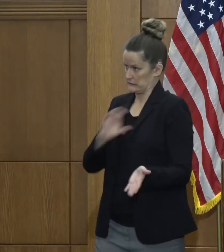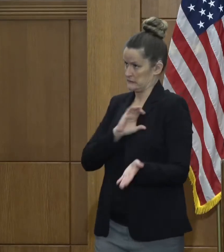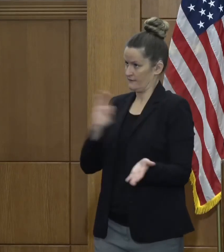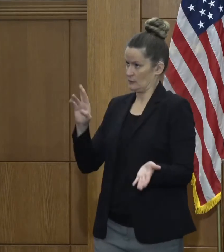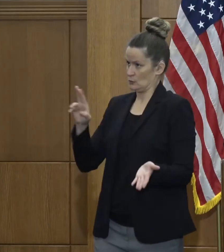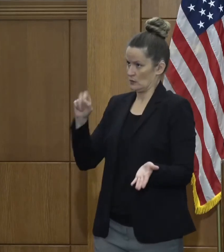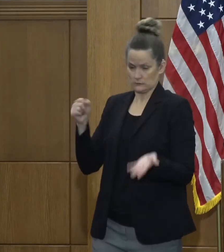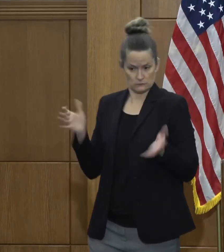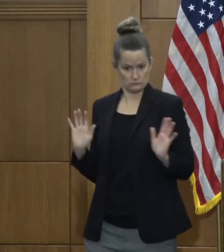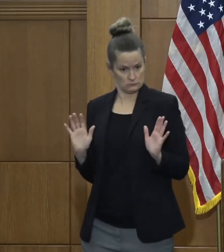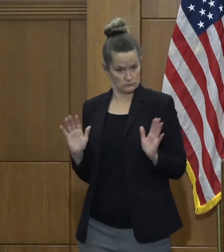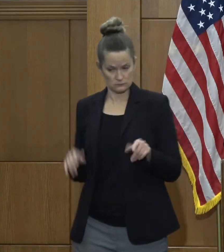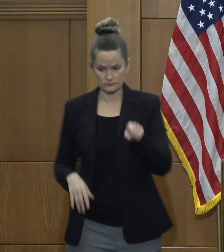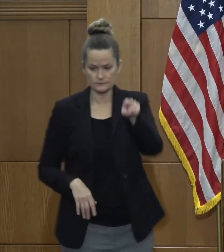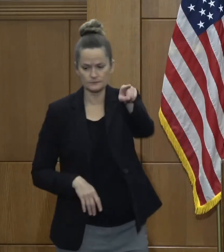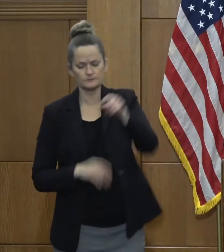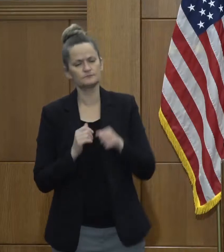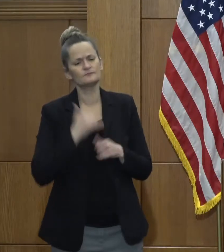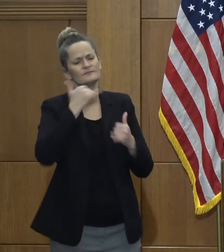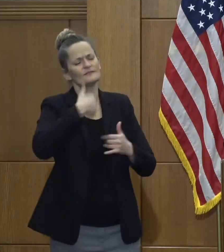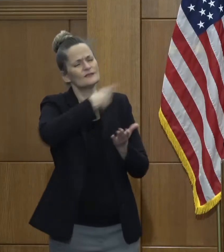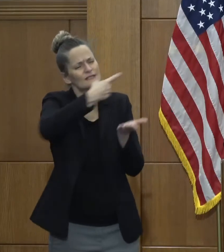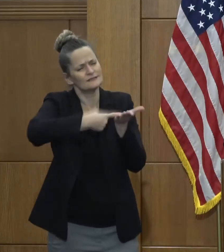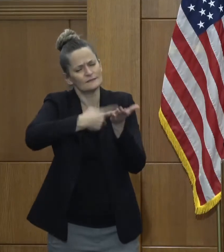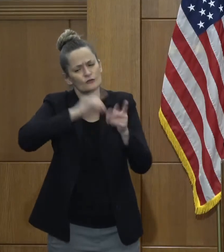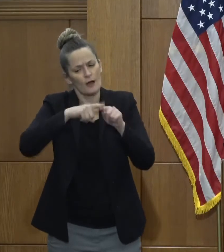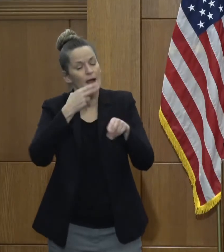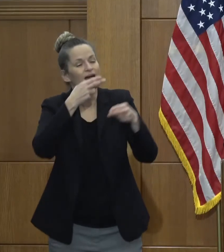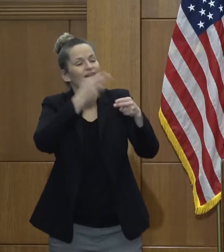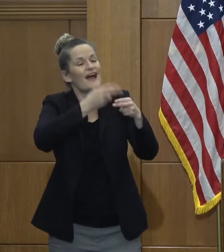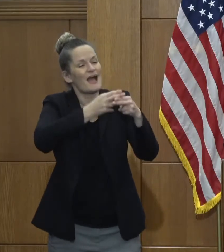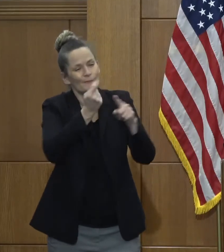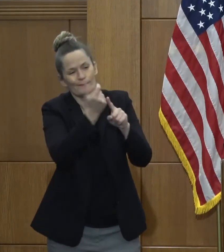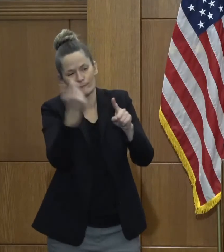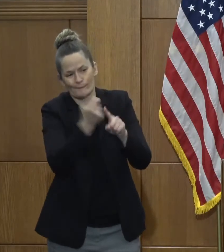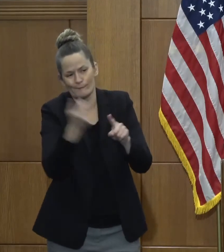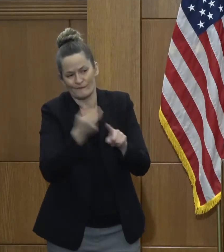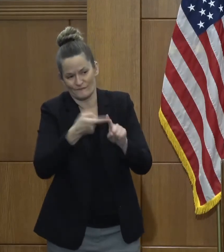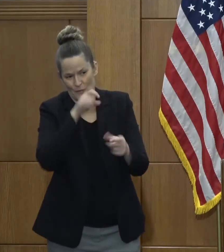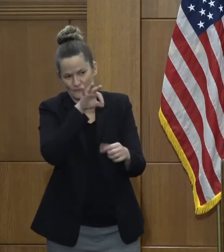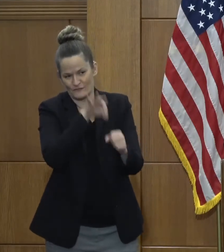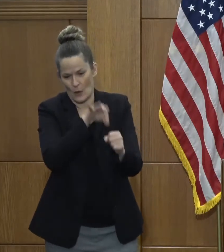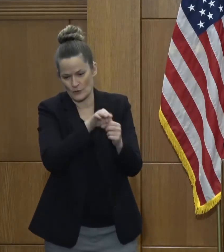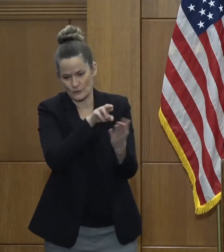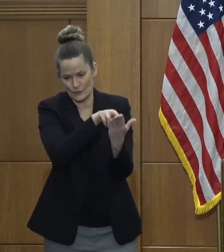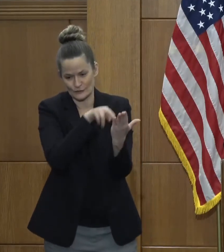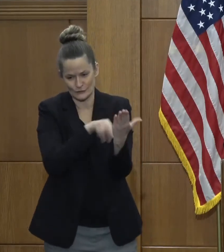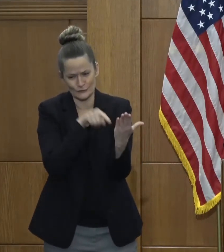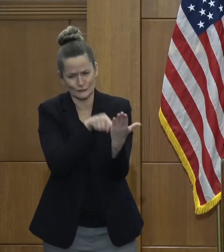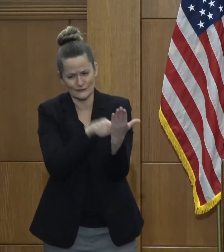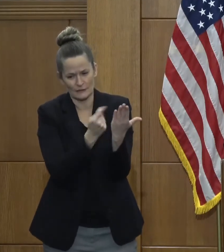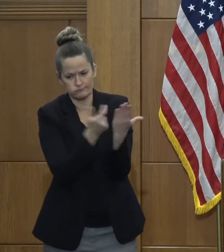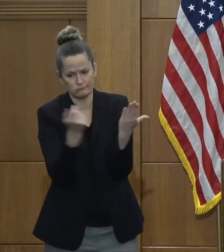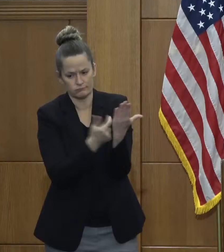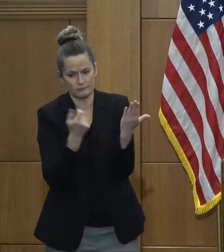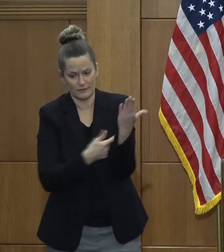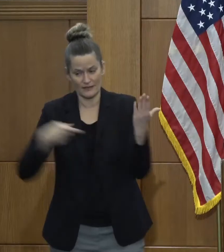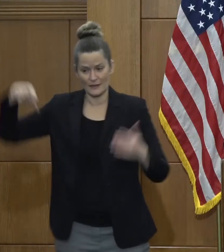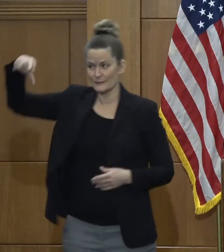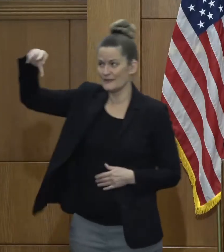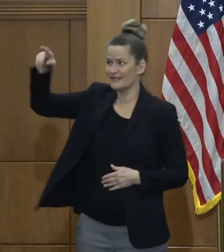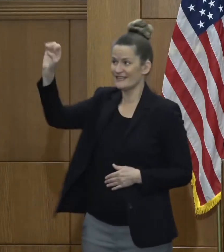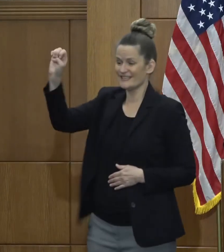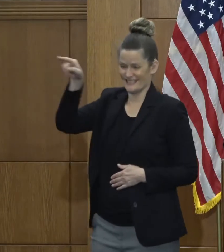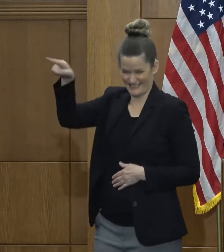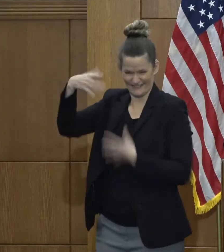Speaking of the purge voters, there was a House P&E meeting that you attended back in September. If I remember correctly, you talked about an